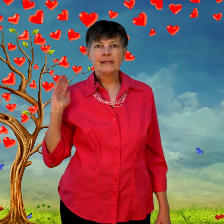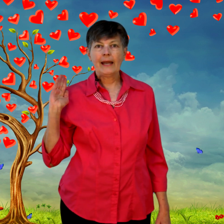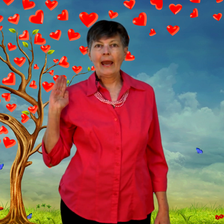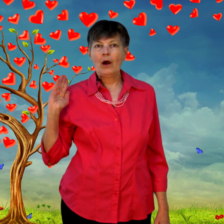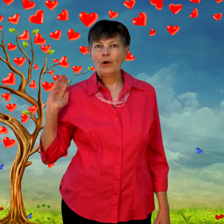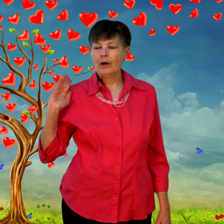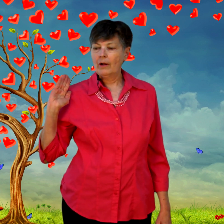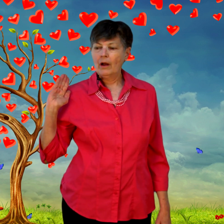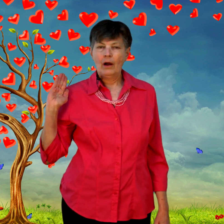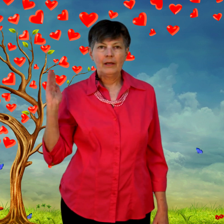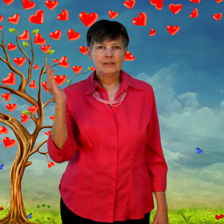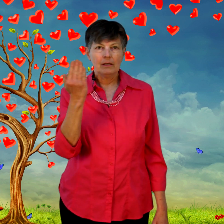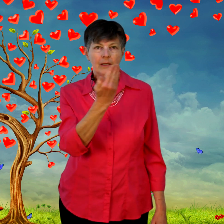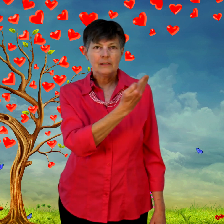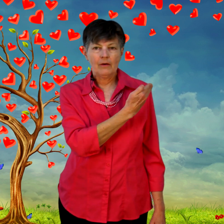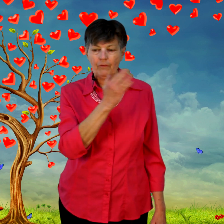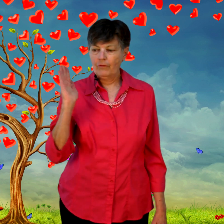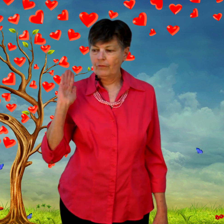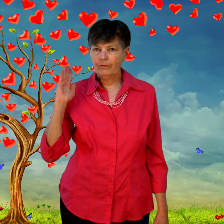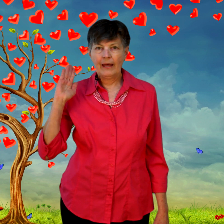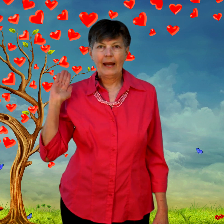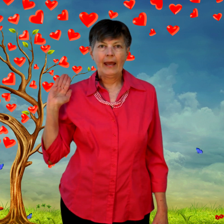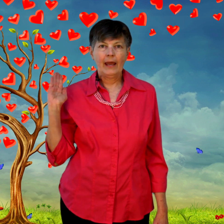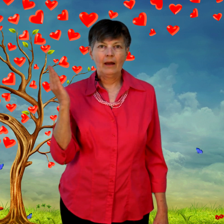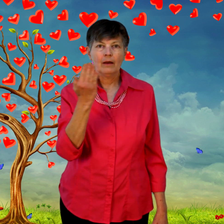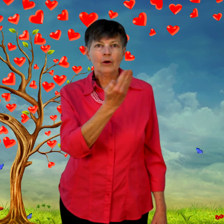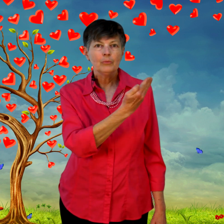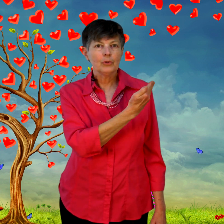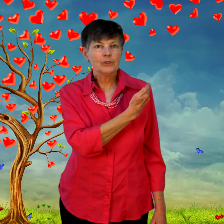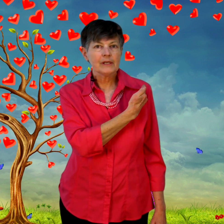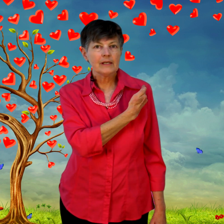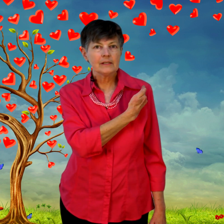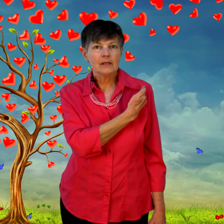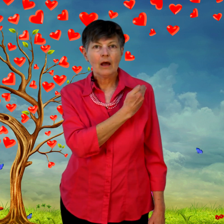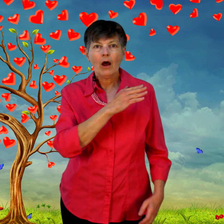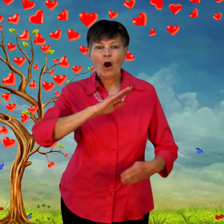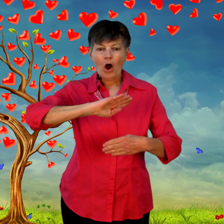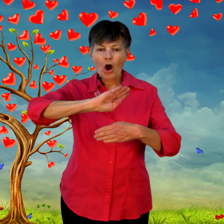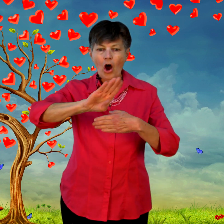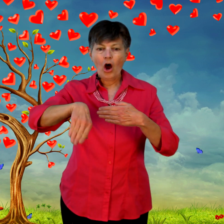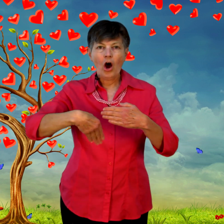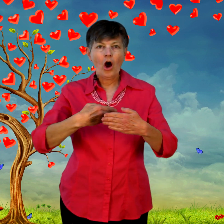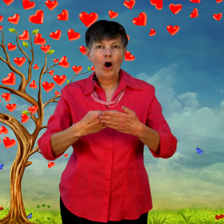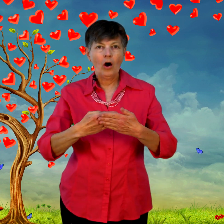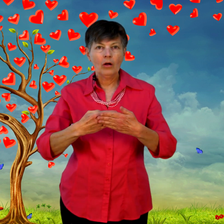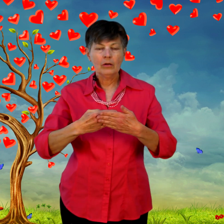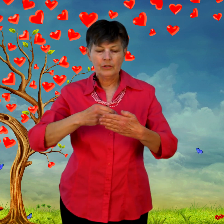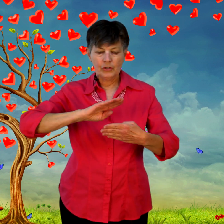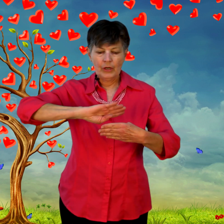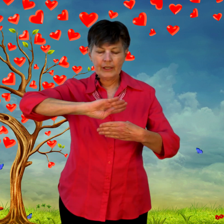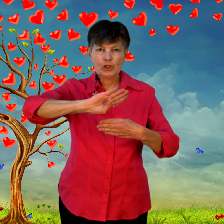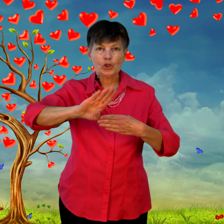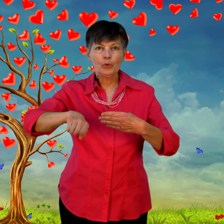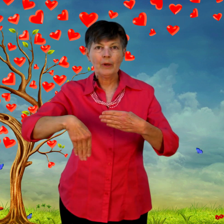and our is a flat hand. Pulls us all. So you like scoop it